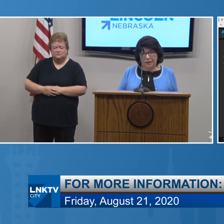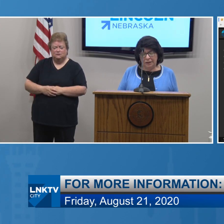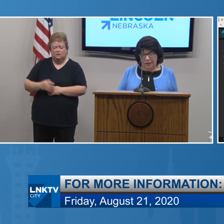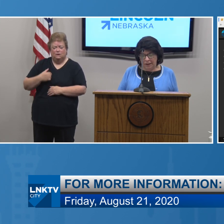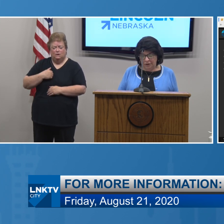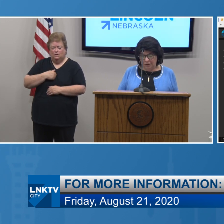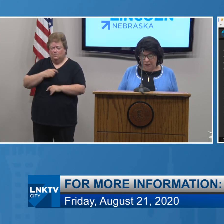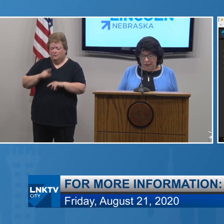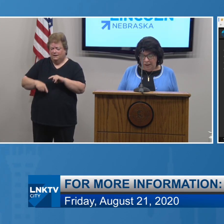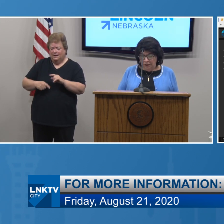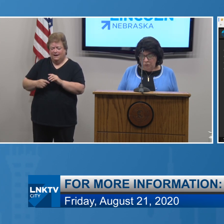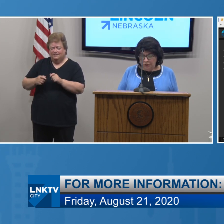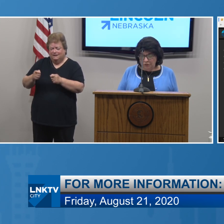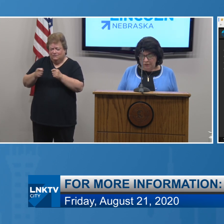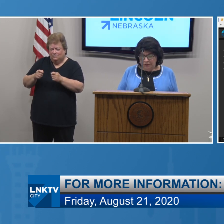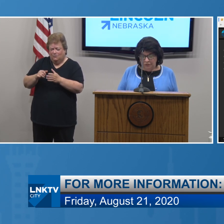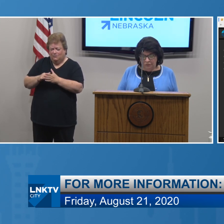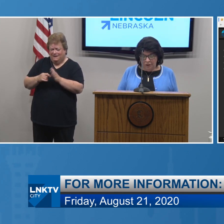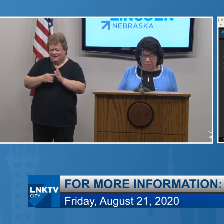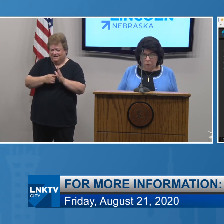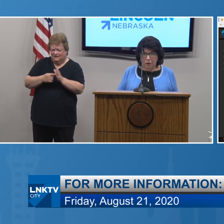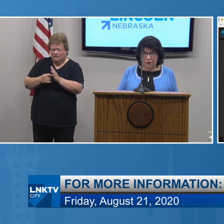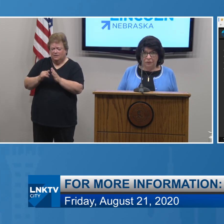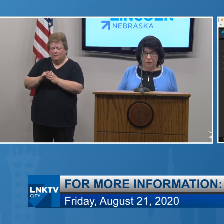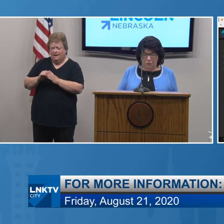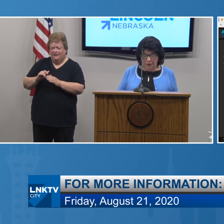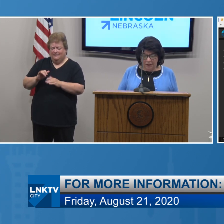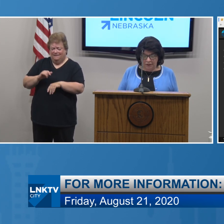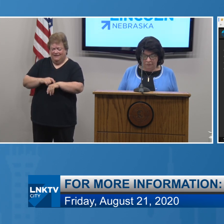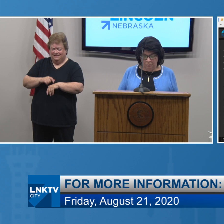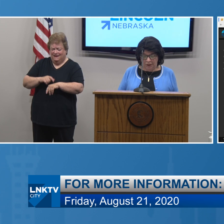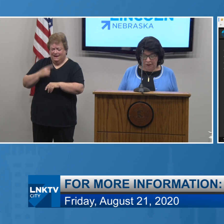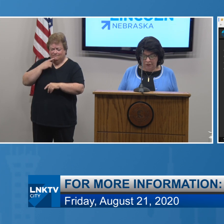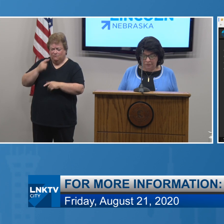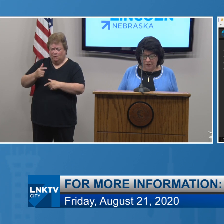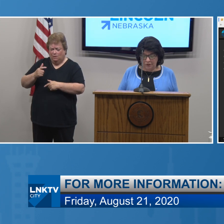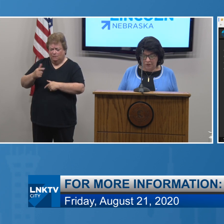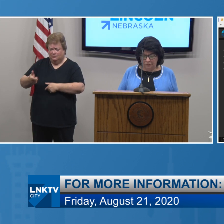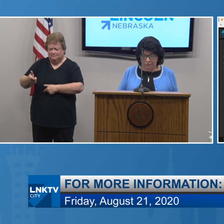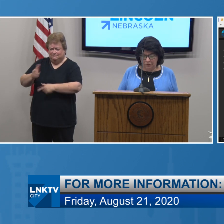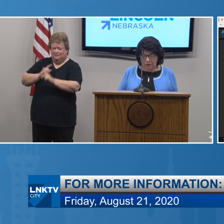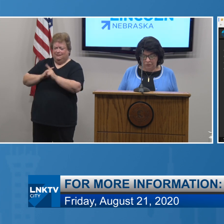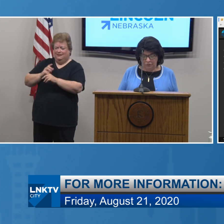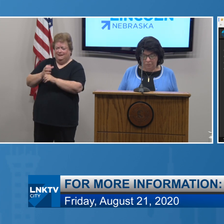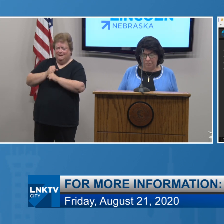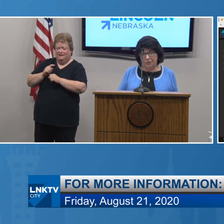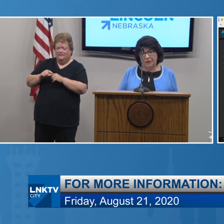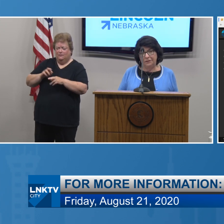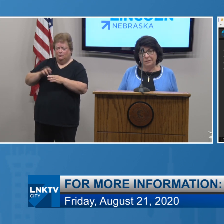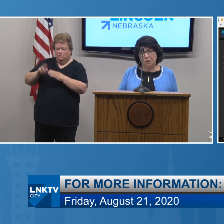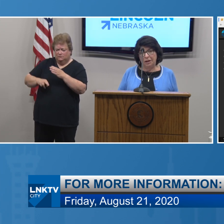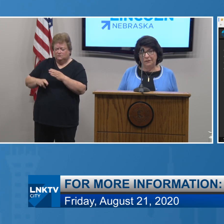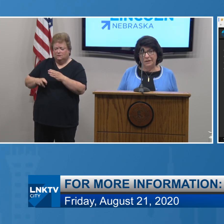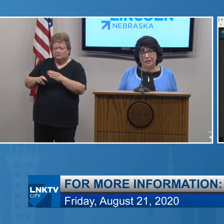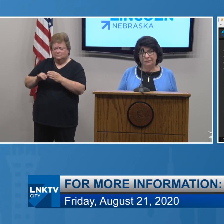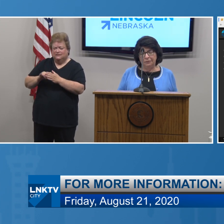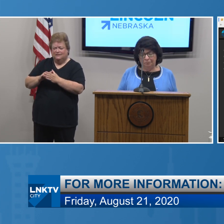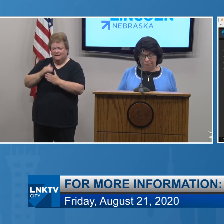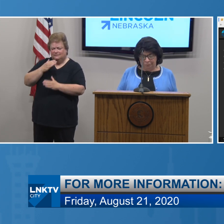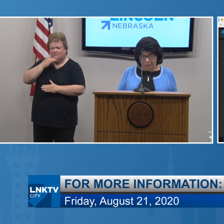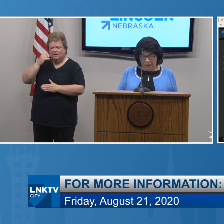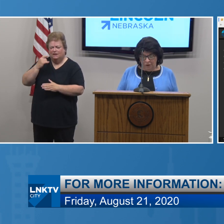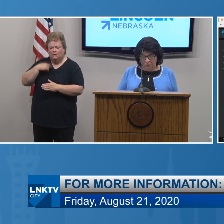over the indicator, a quick turnaround is very important so we can begin our follow-up for those who have tested